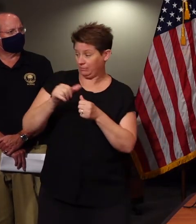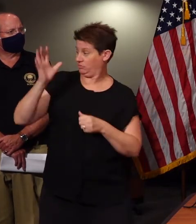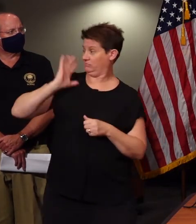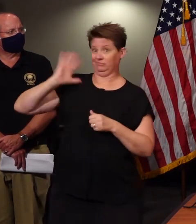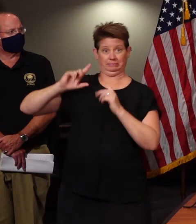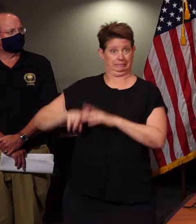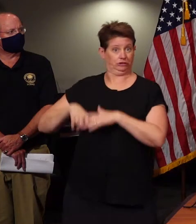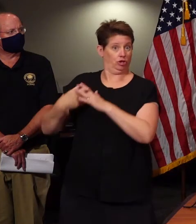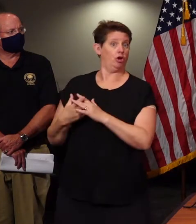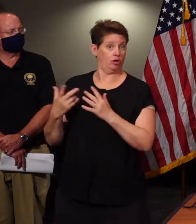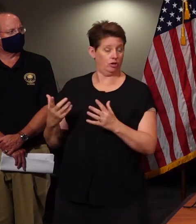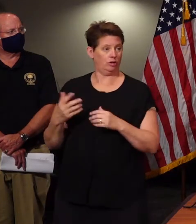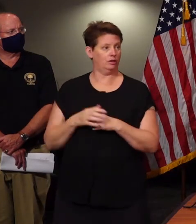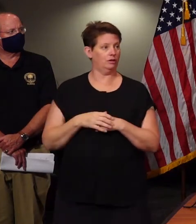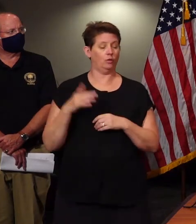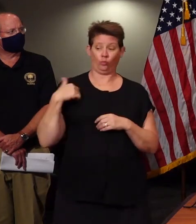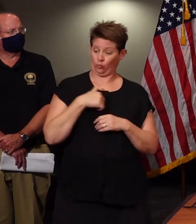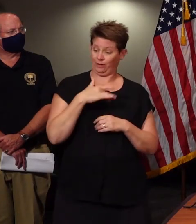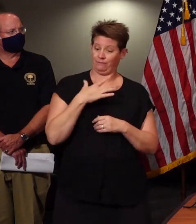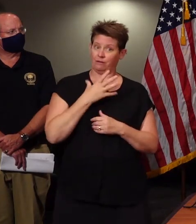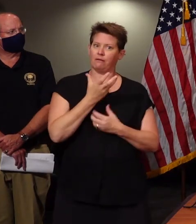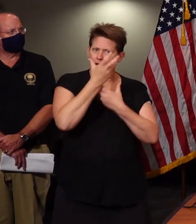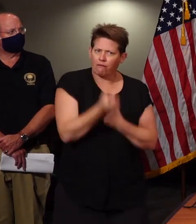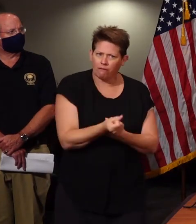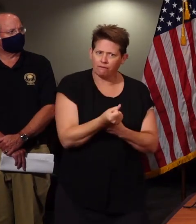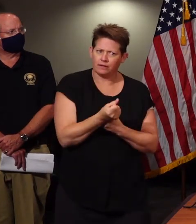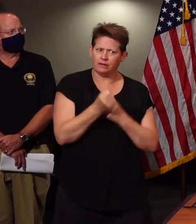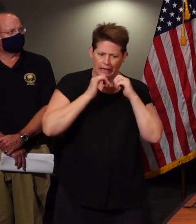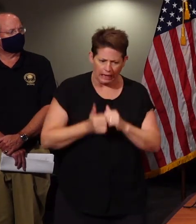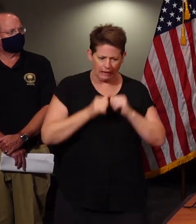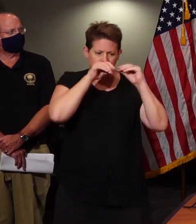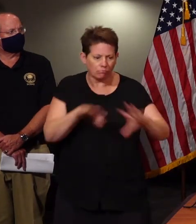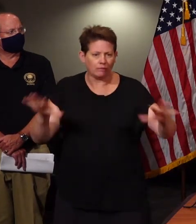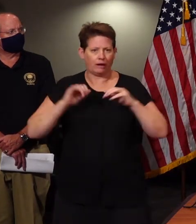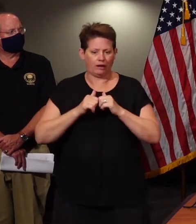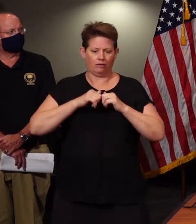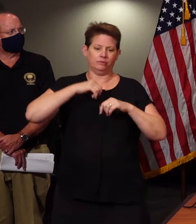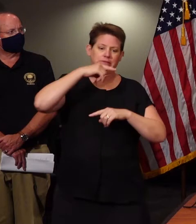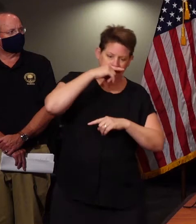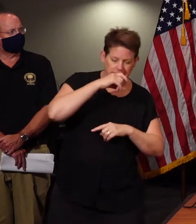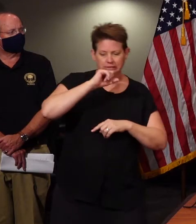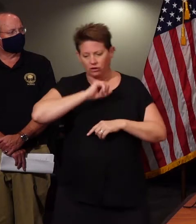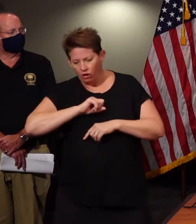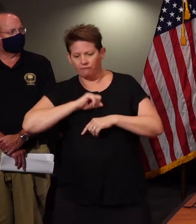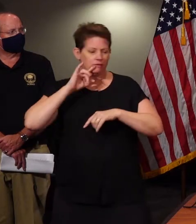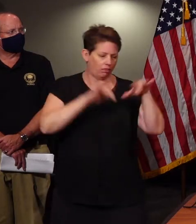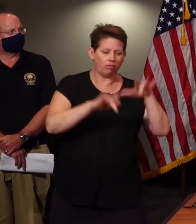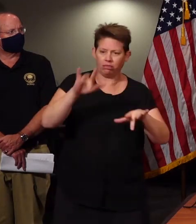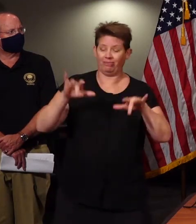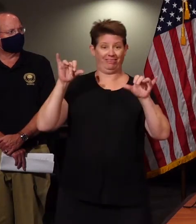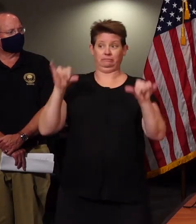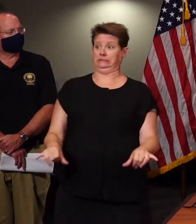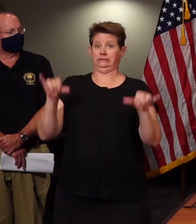we were confident that the disease was spread through droplets from sneezing and coughing and touching. All that is